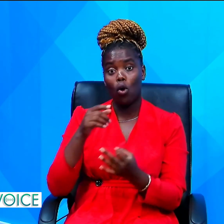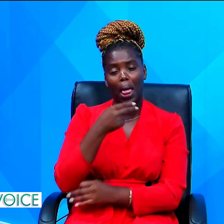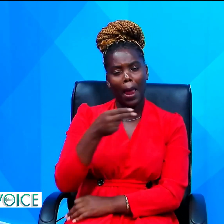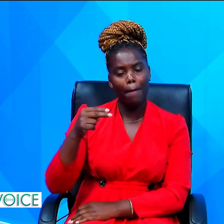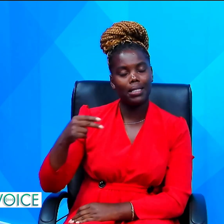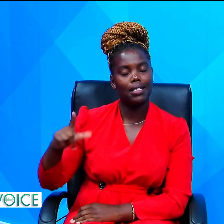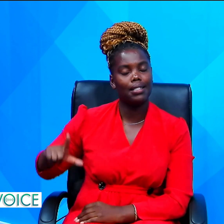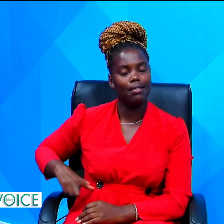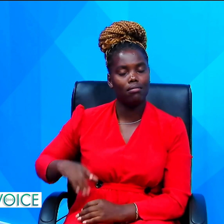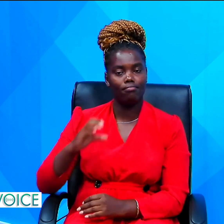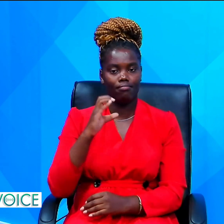Hepatitis C